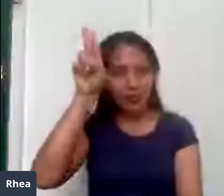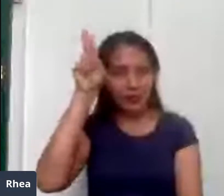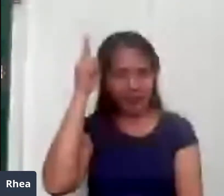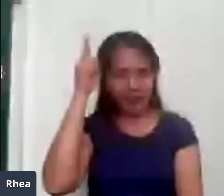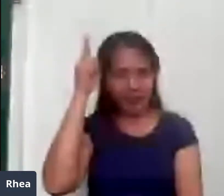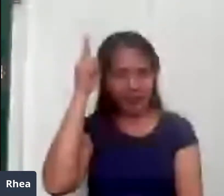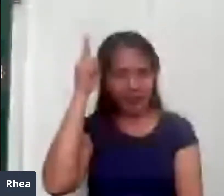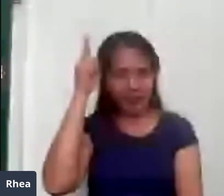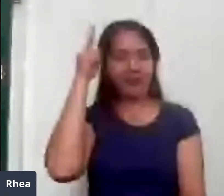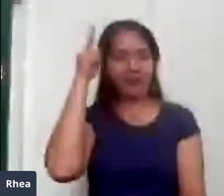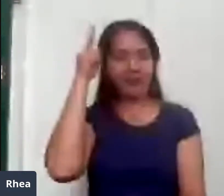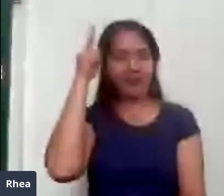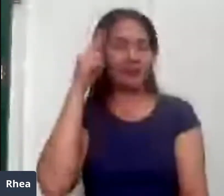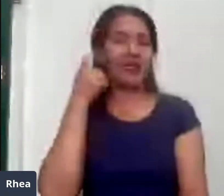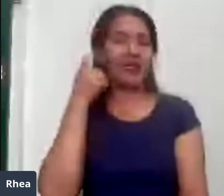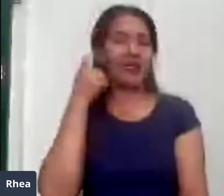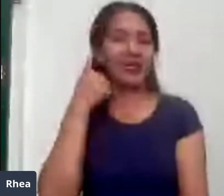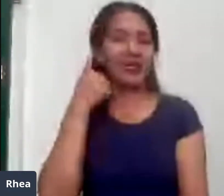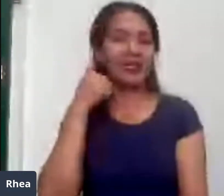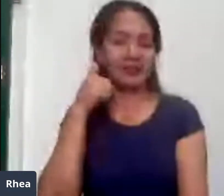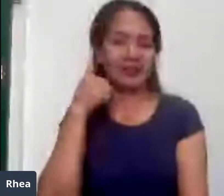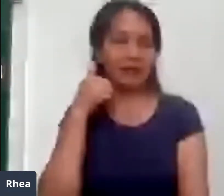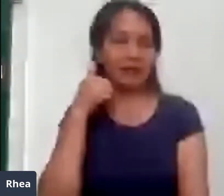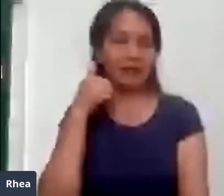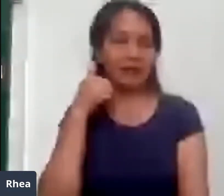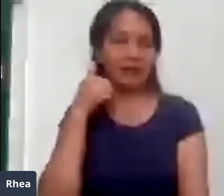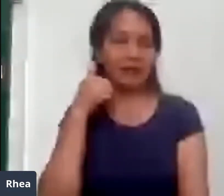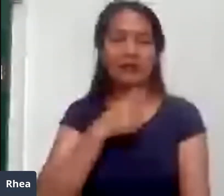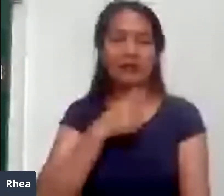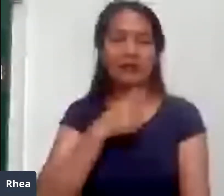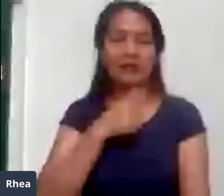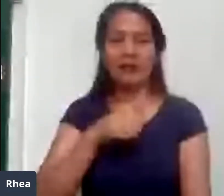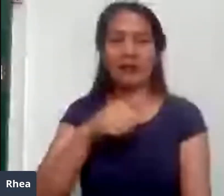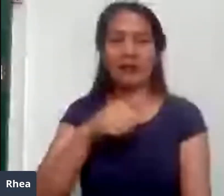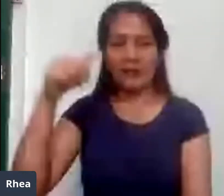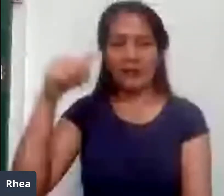You, uncle. Aunt.